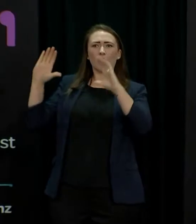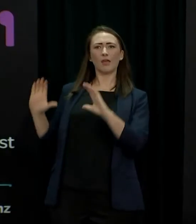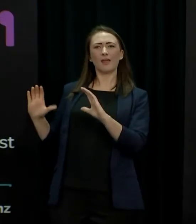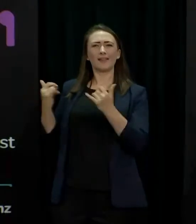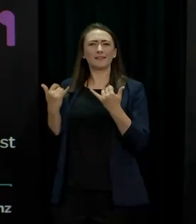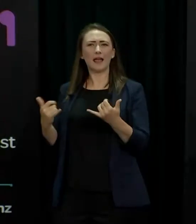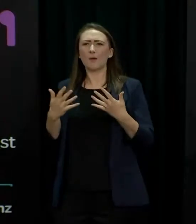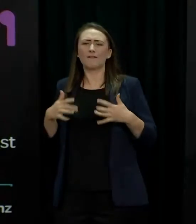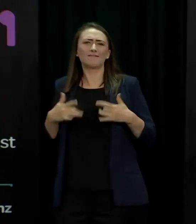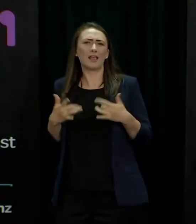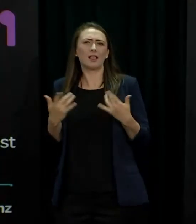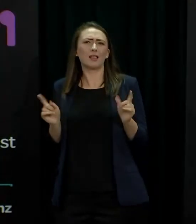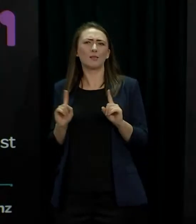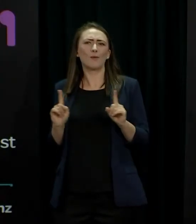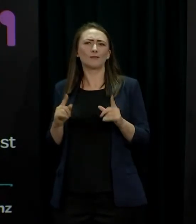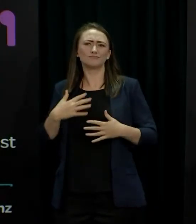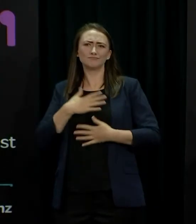that?